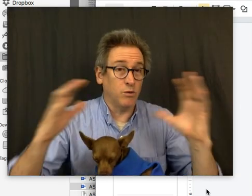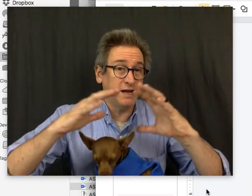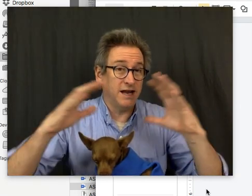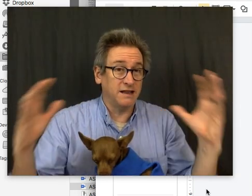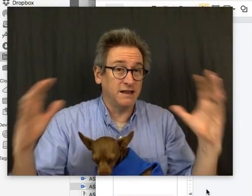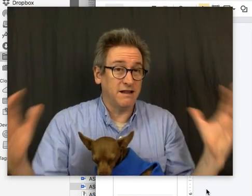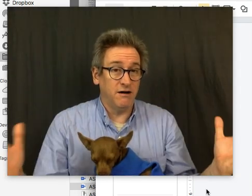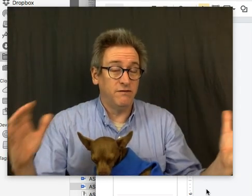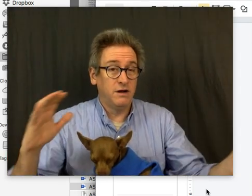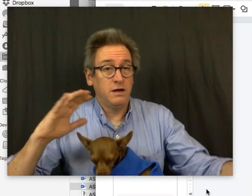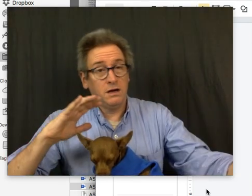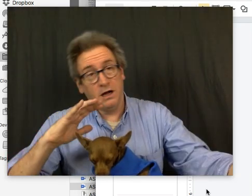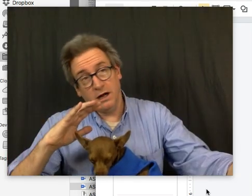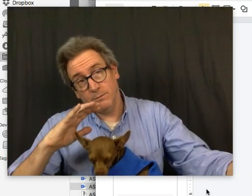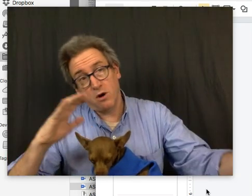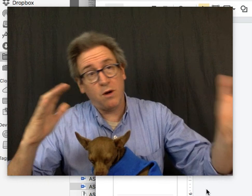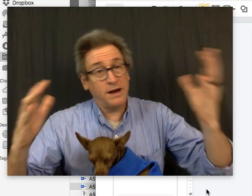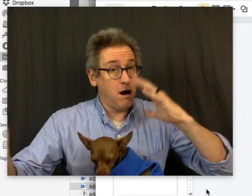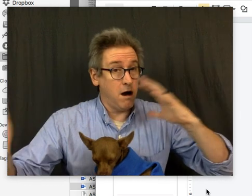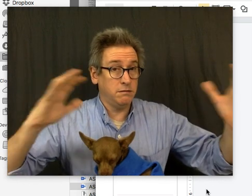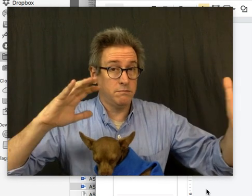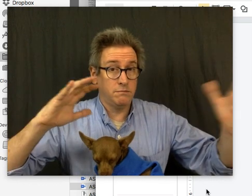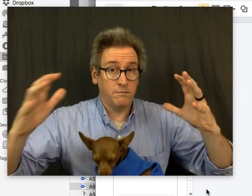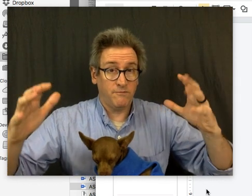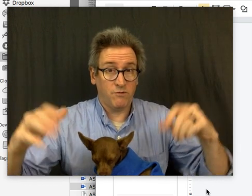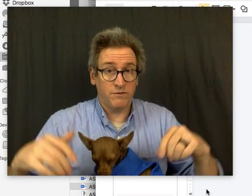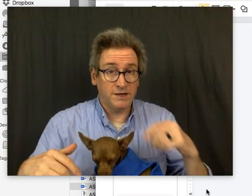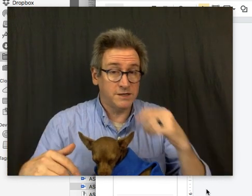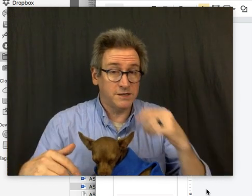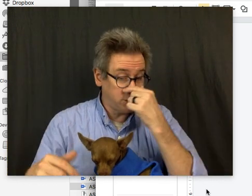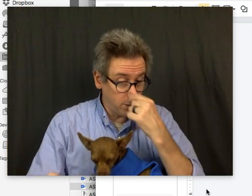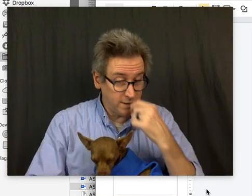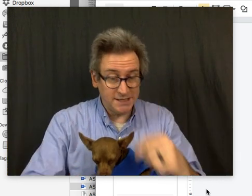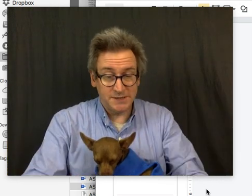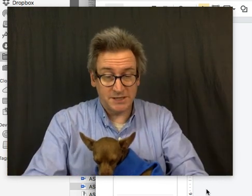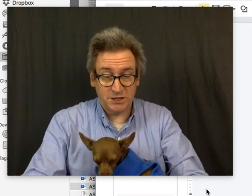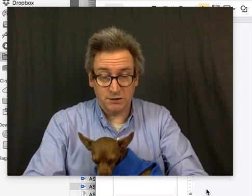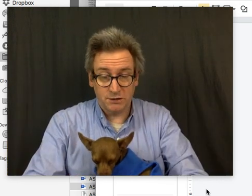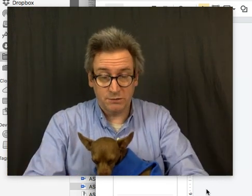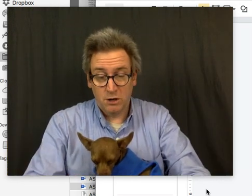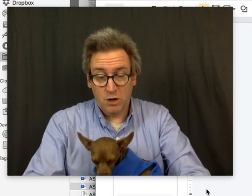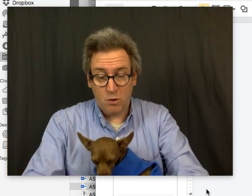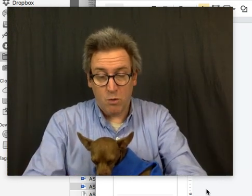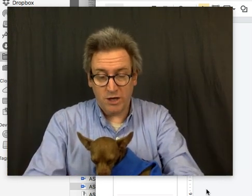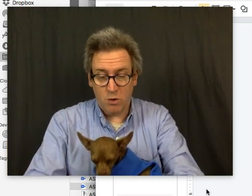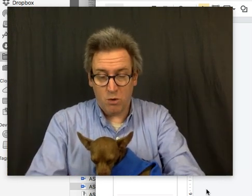again, we're gonna get a lot of pro and con for things. So disposition,